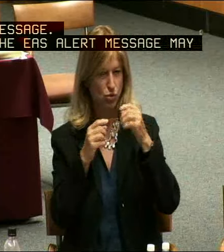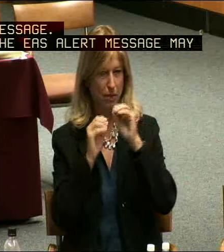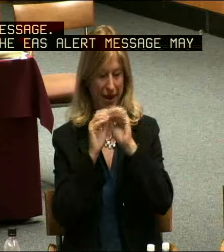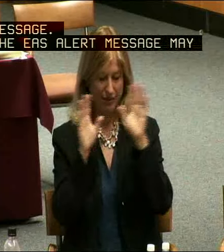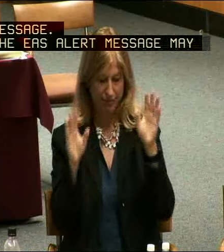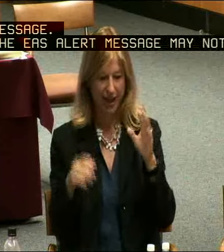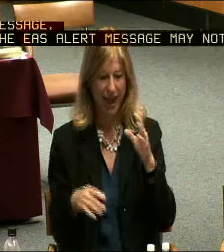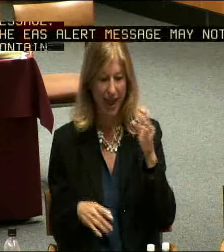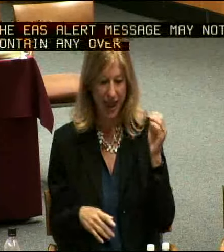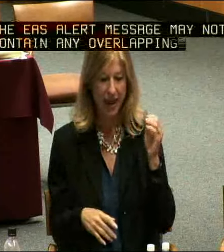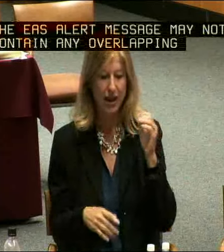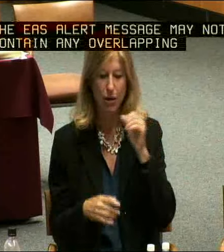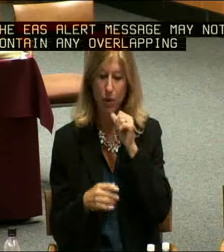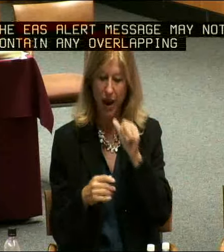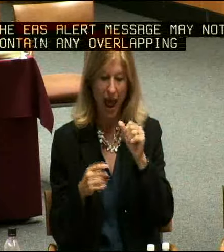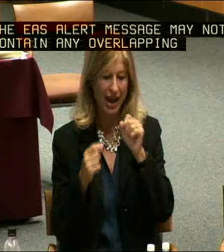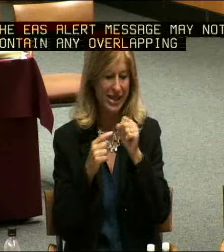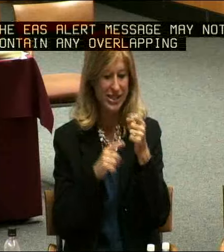text,